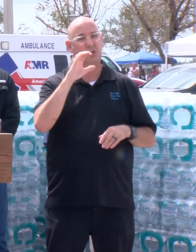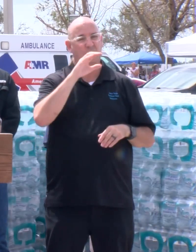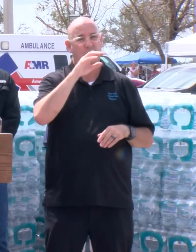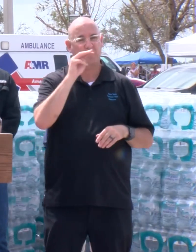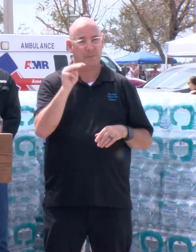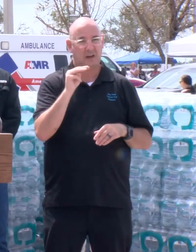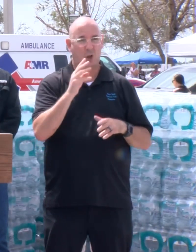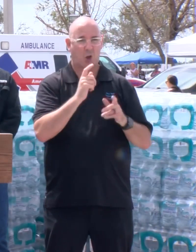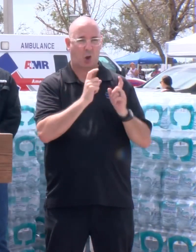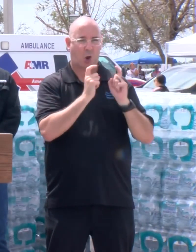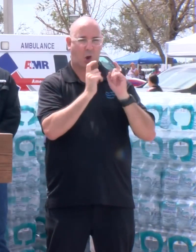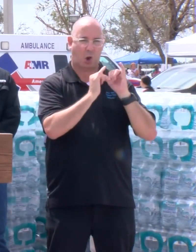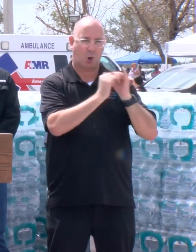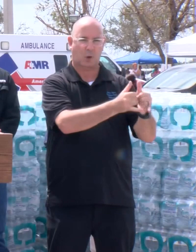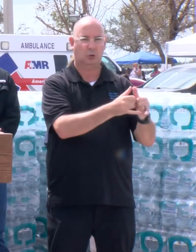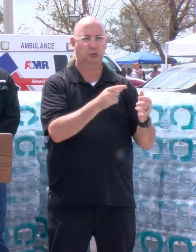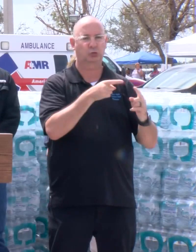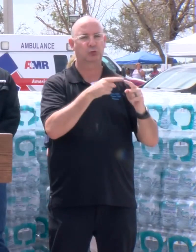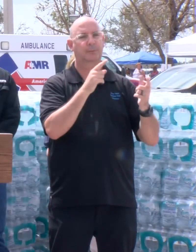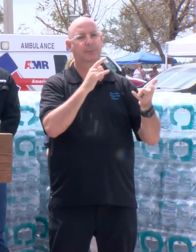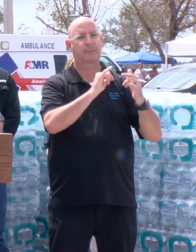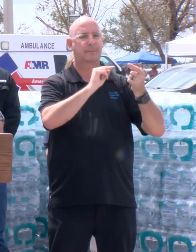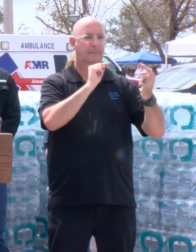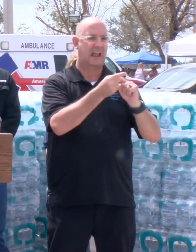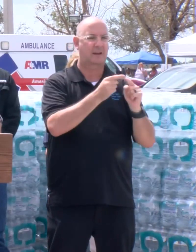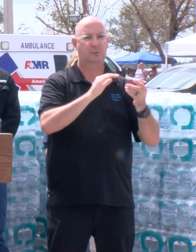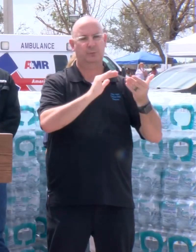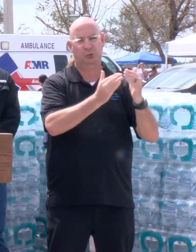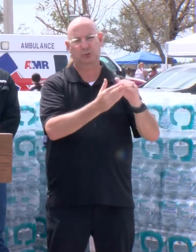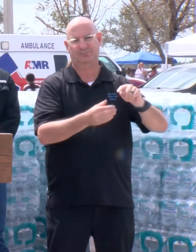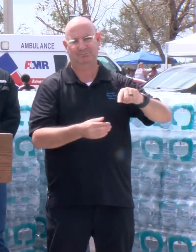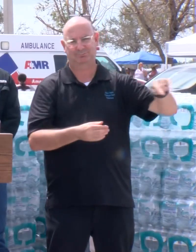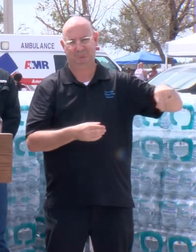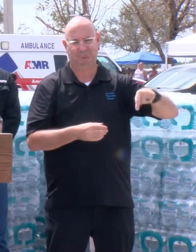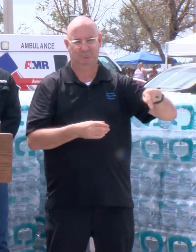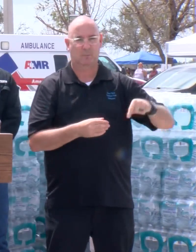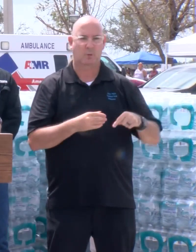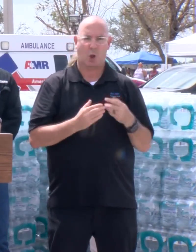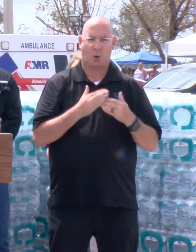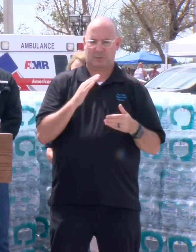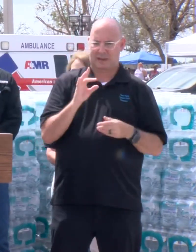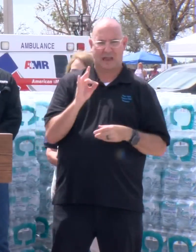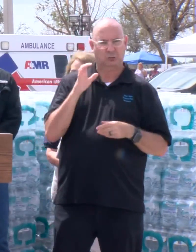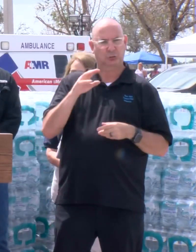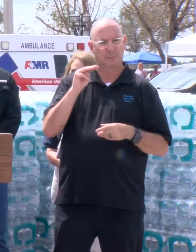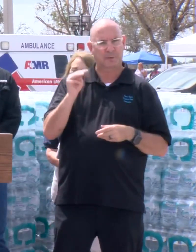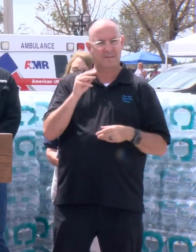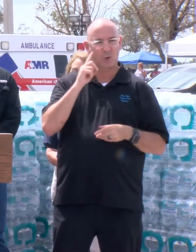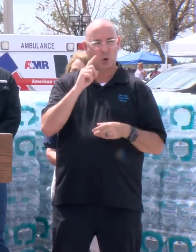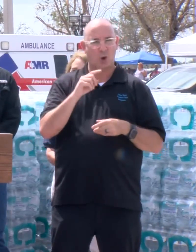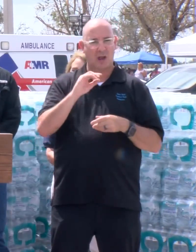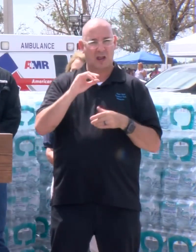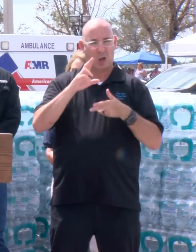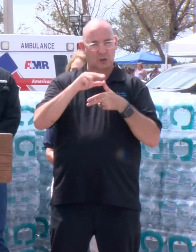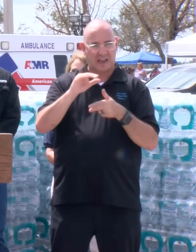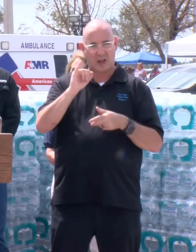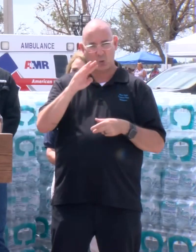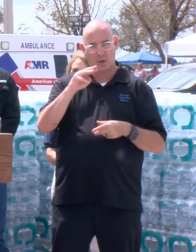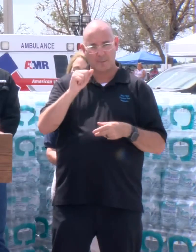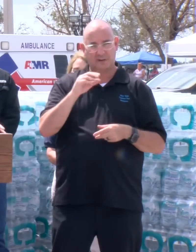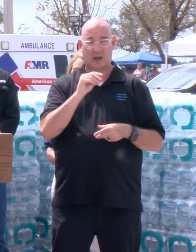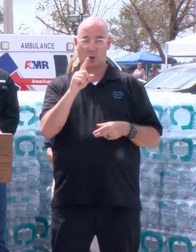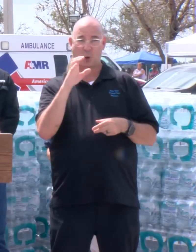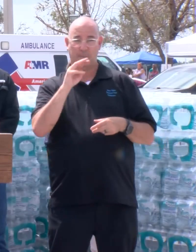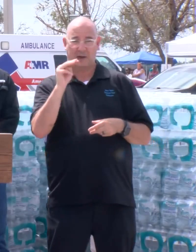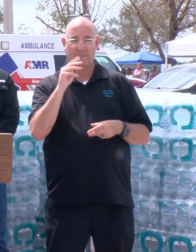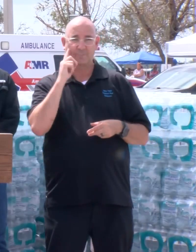that we've been able to award across Florida for long-term resiliency. Nearly $800 million for Hurricane Irma, around $100 million for Matthew and Irmine,